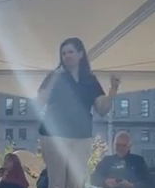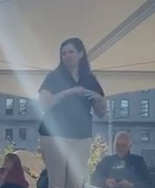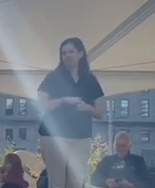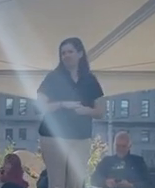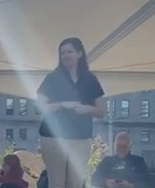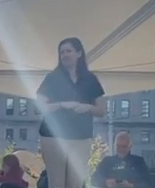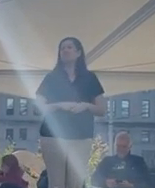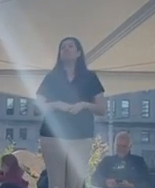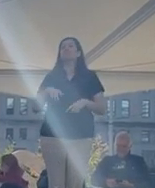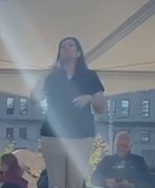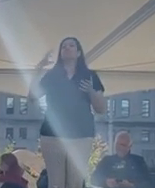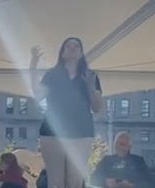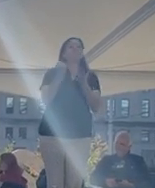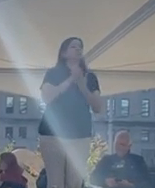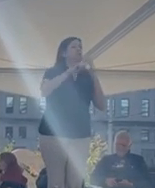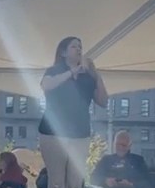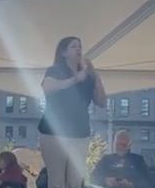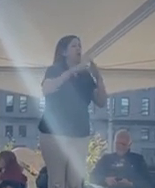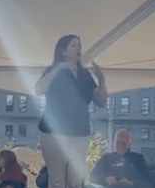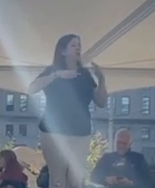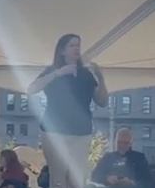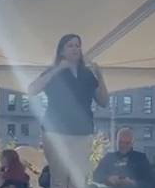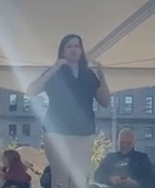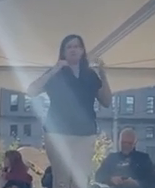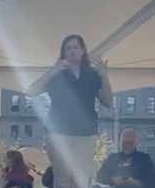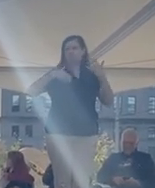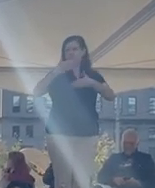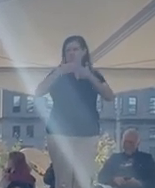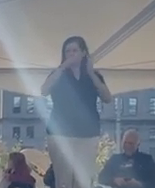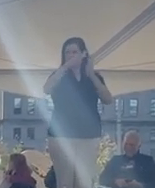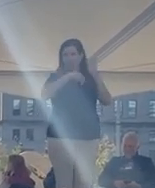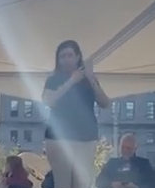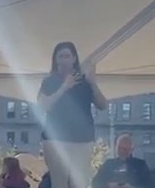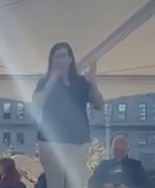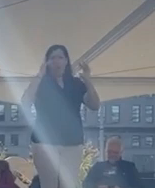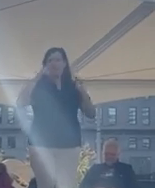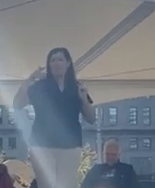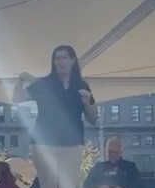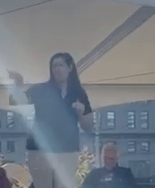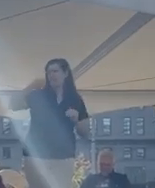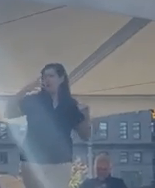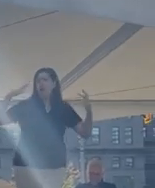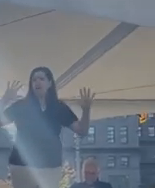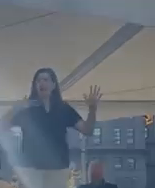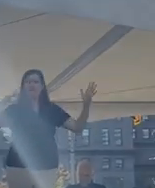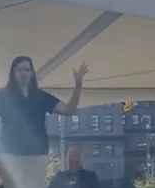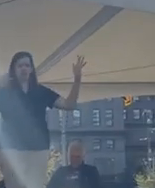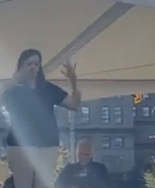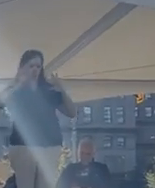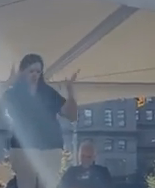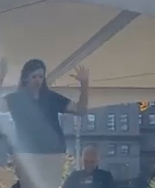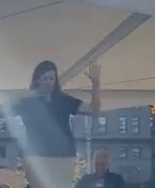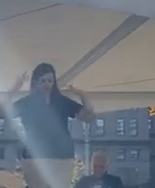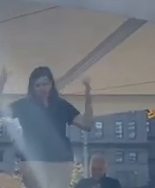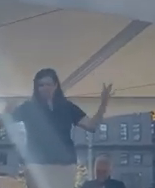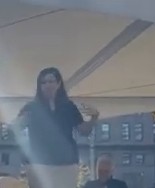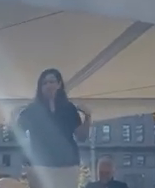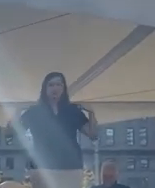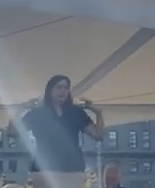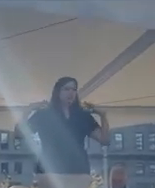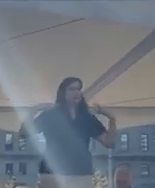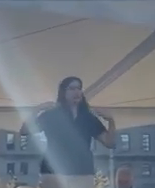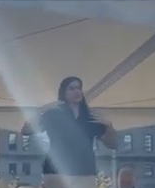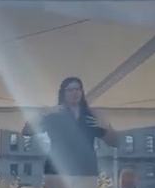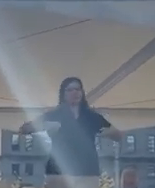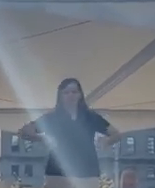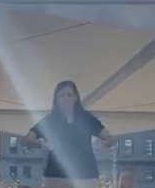our program started, hopefully you've all bedazzled your shirts, your wheelchairs, your walkers, your canes. You